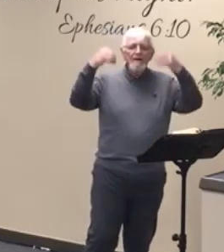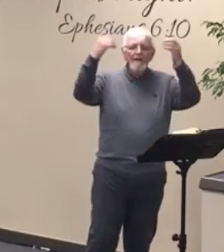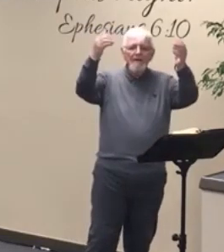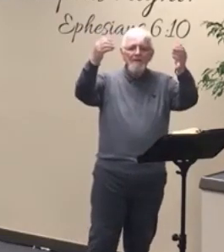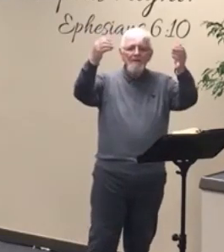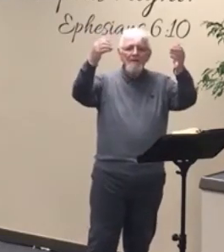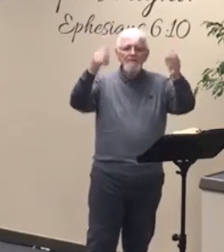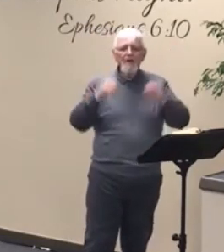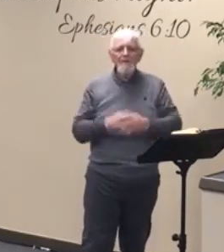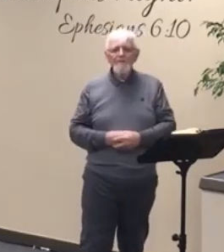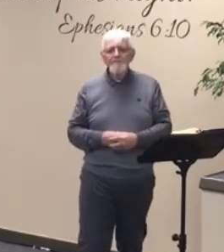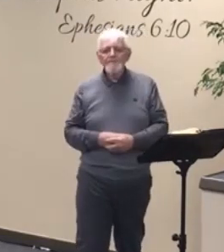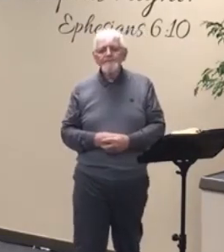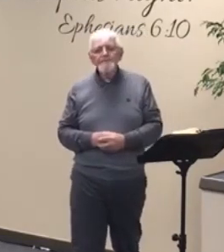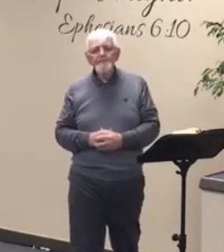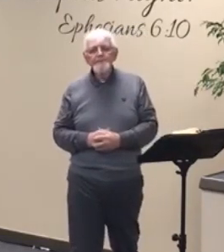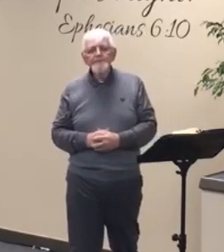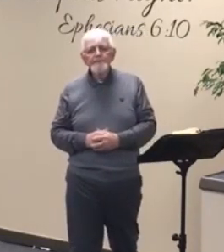Exalted.